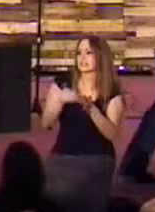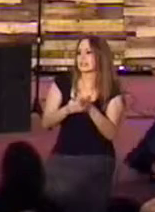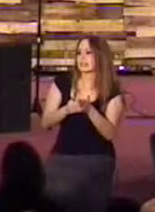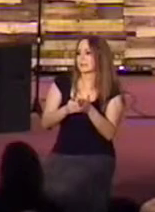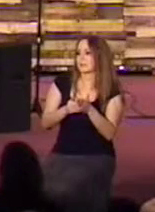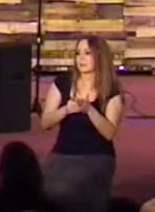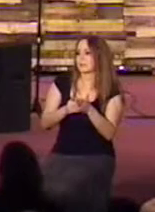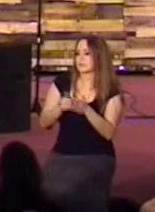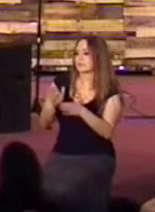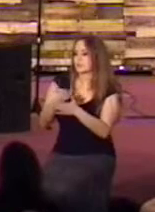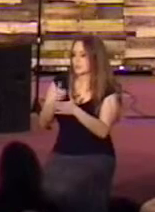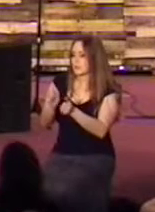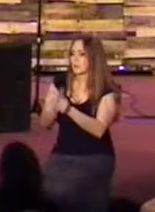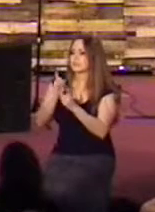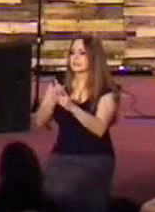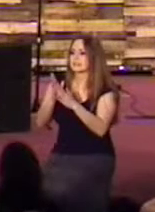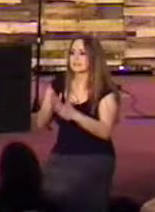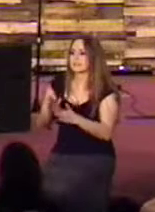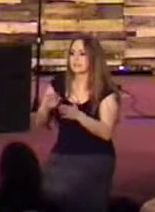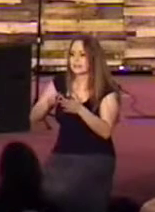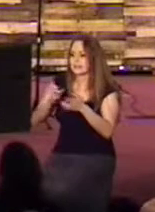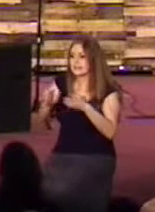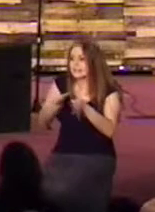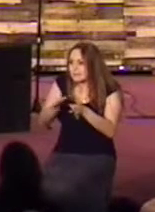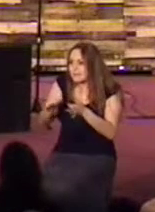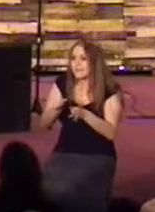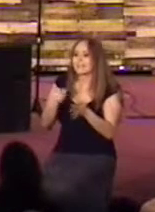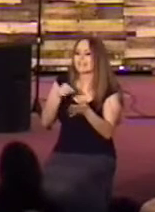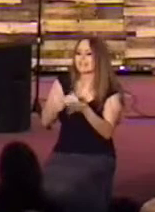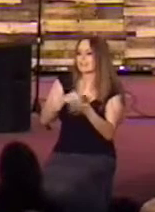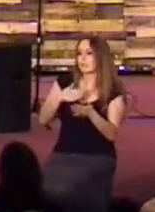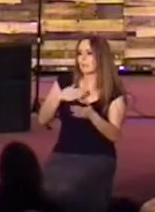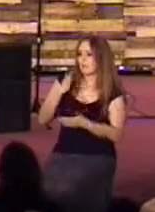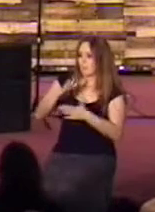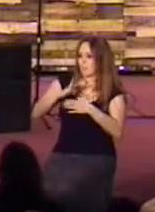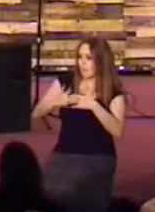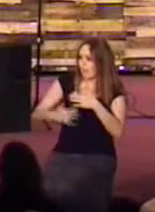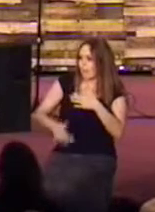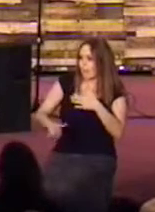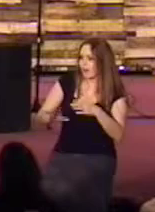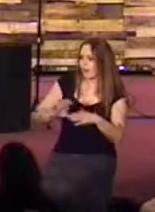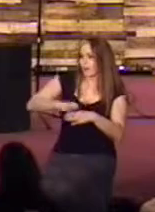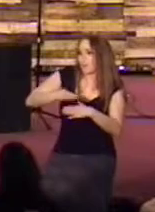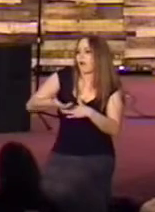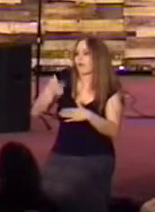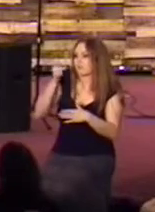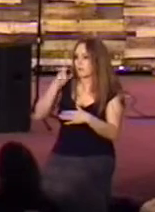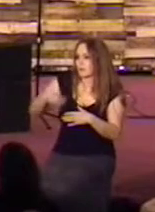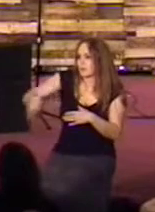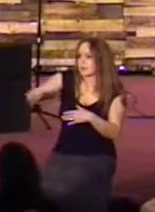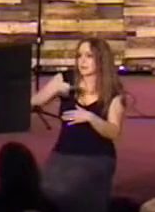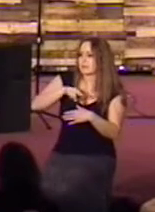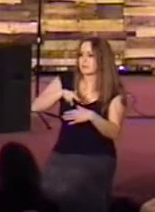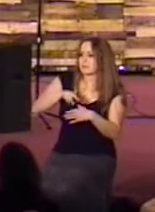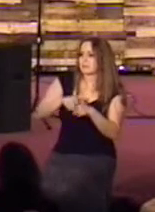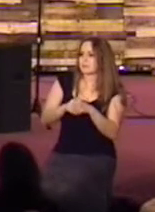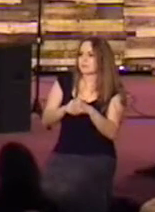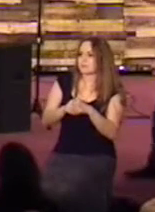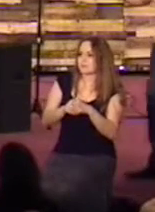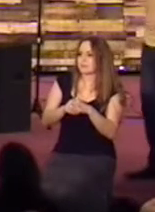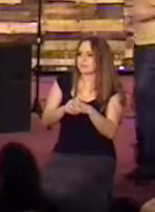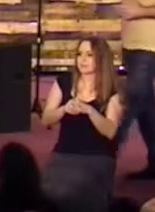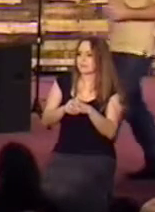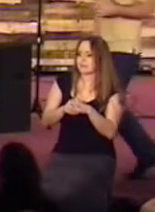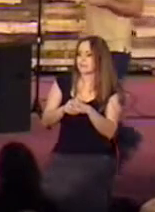his disciples, explaining, "This is my blood poured out for you." Do you understand that the people he just broke bread with, the people he just passed this cup